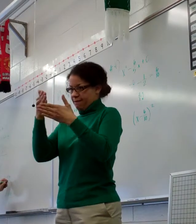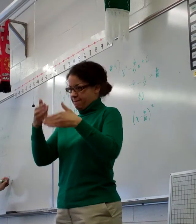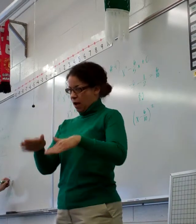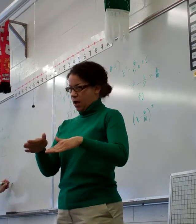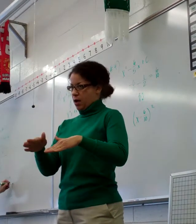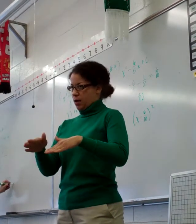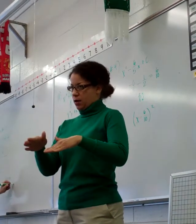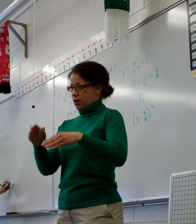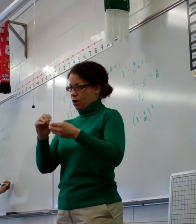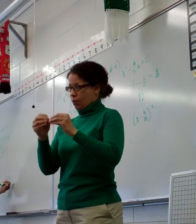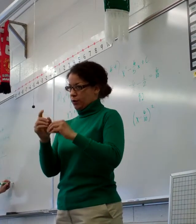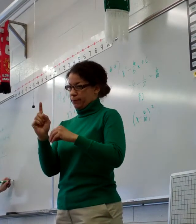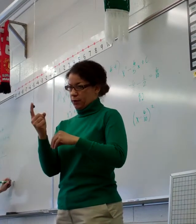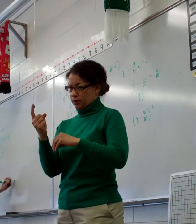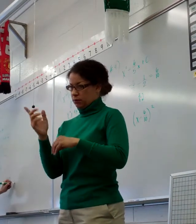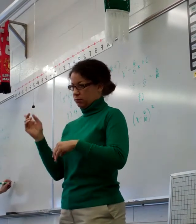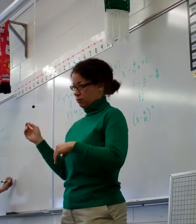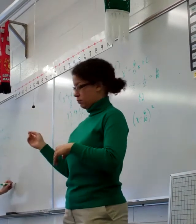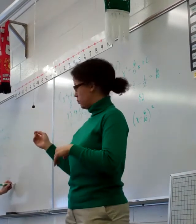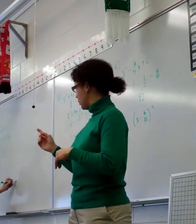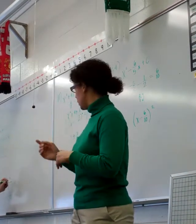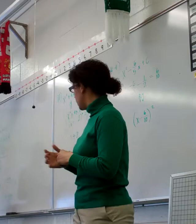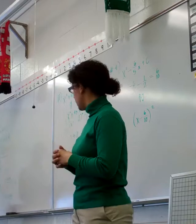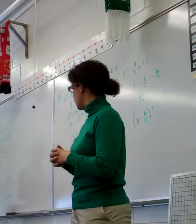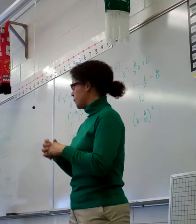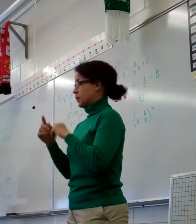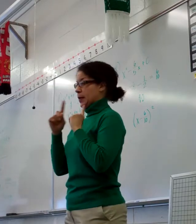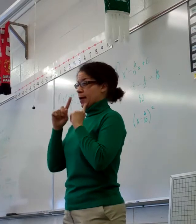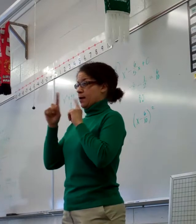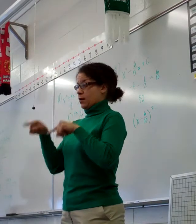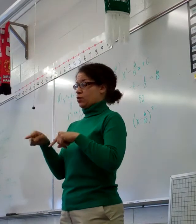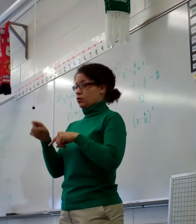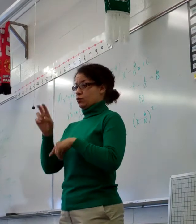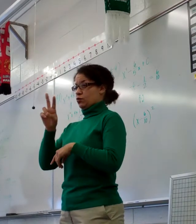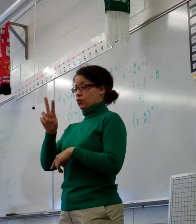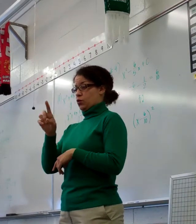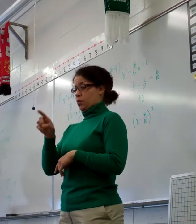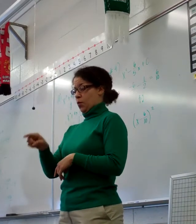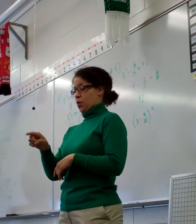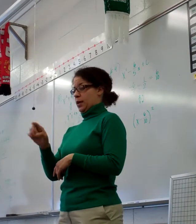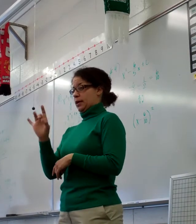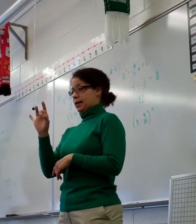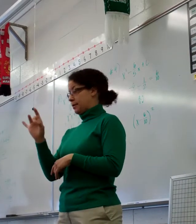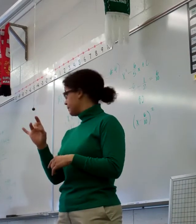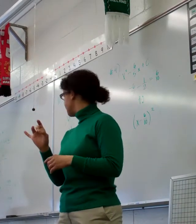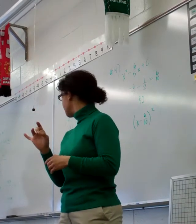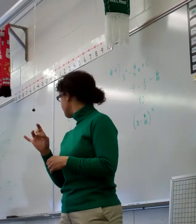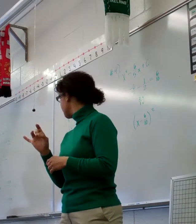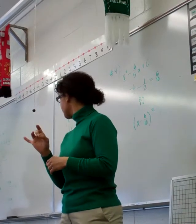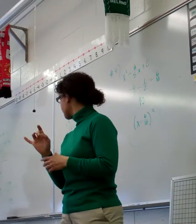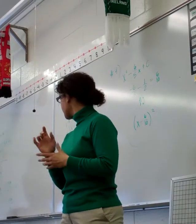answer is 2.48, and 1 minus 13.89 divided by